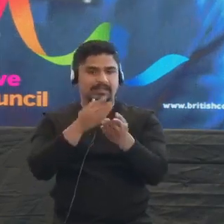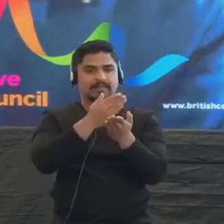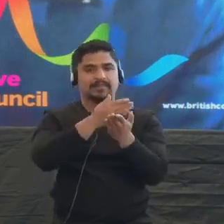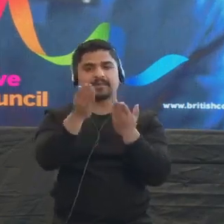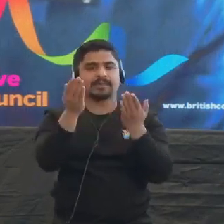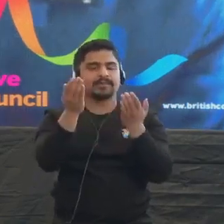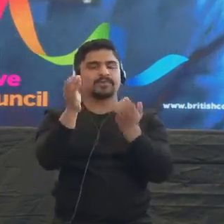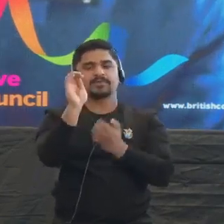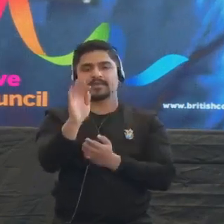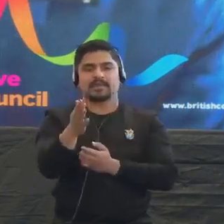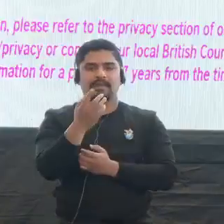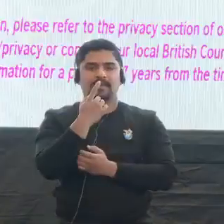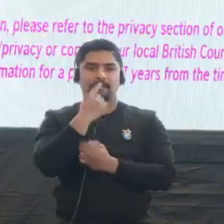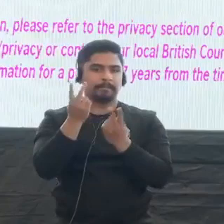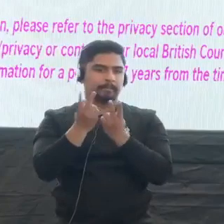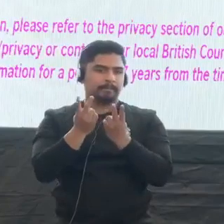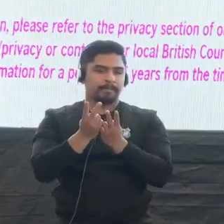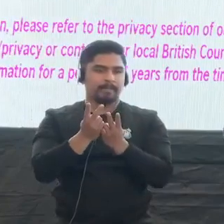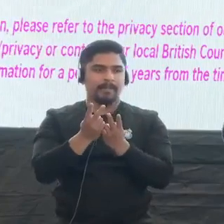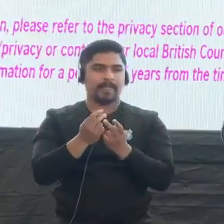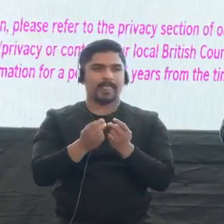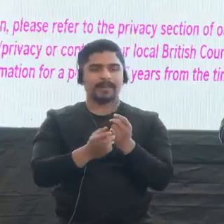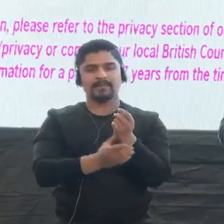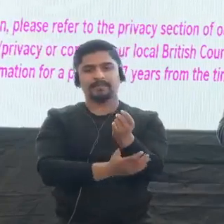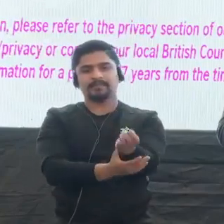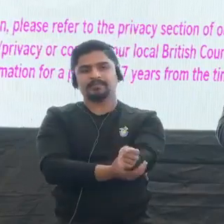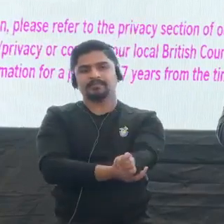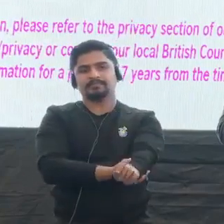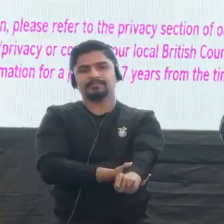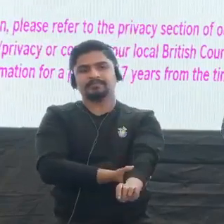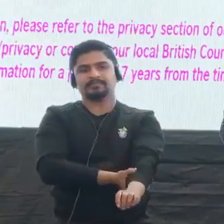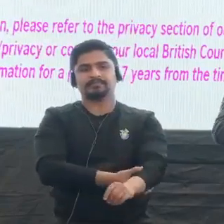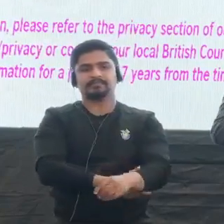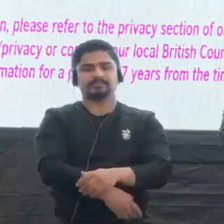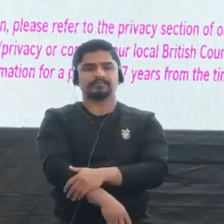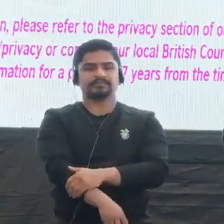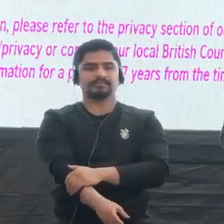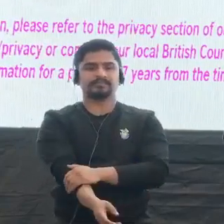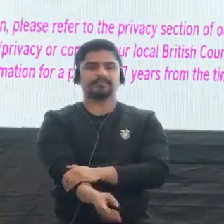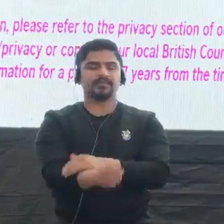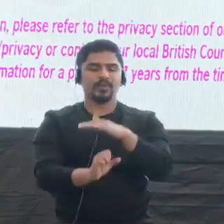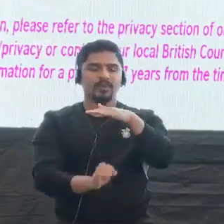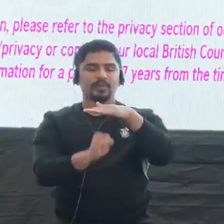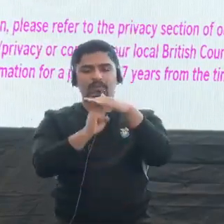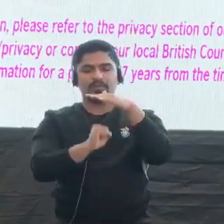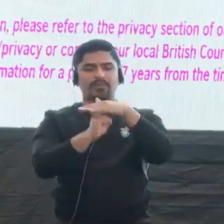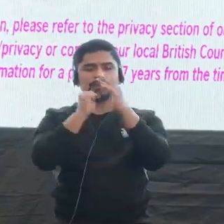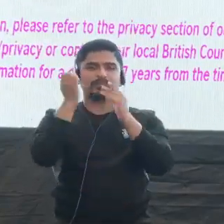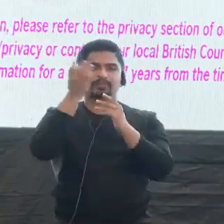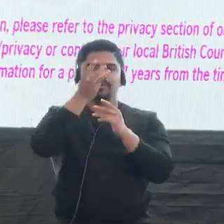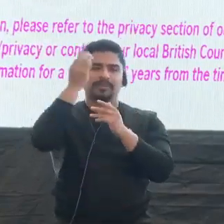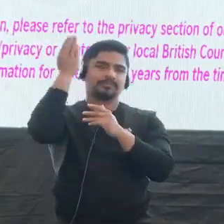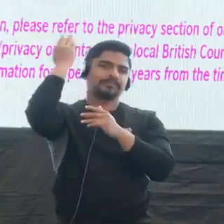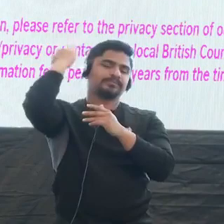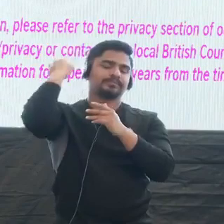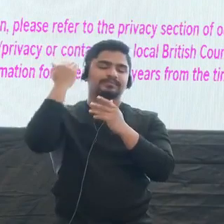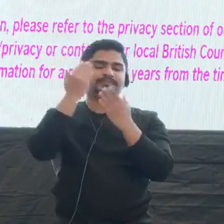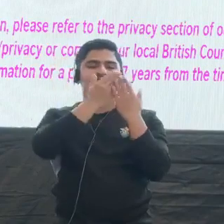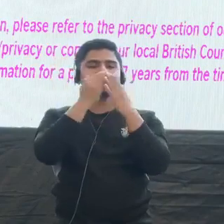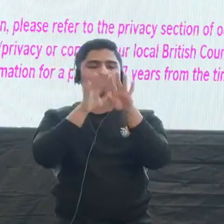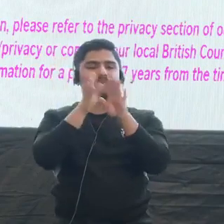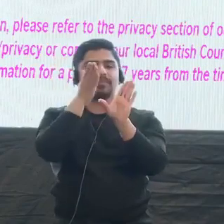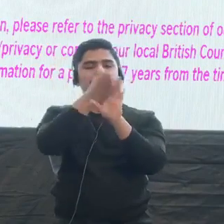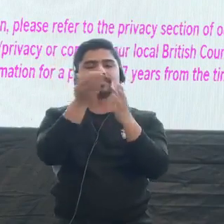during or in entering the mainstream classrooms. In 2002,